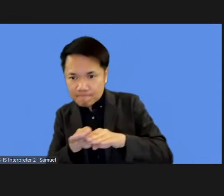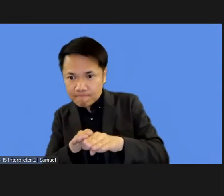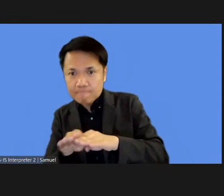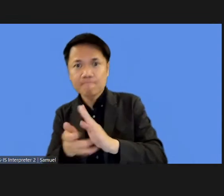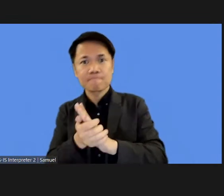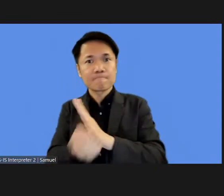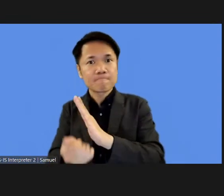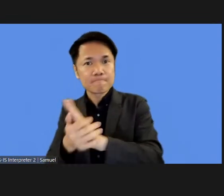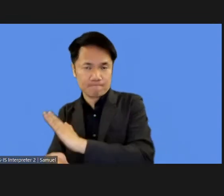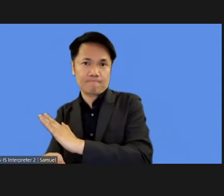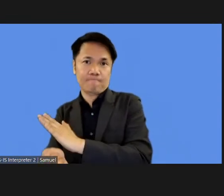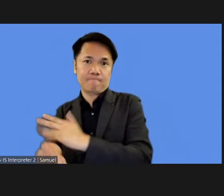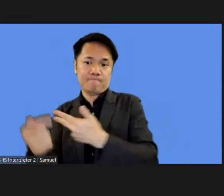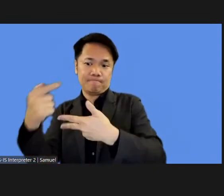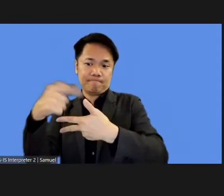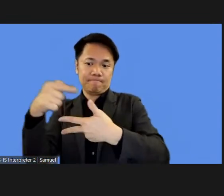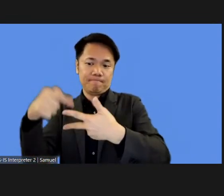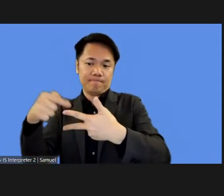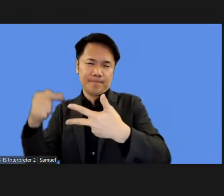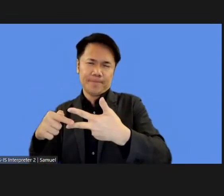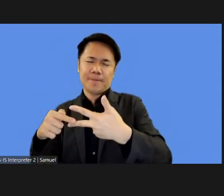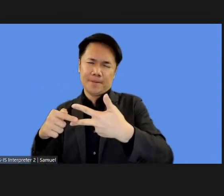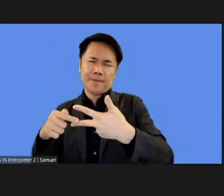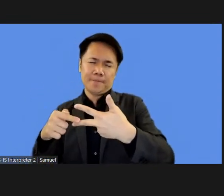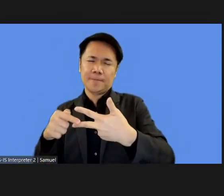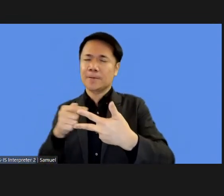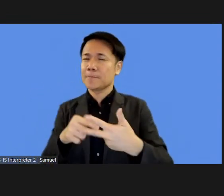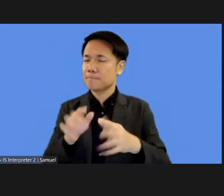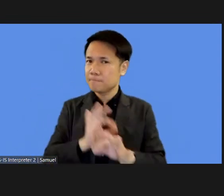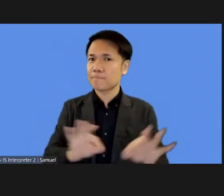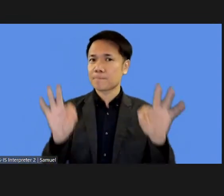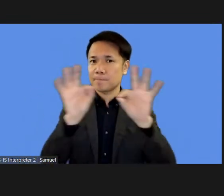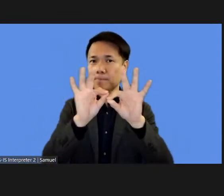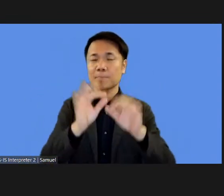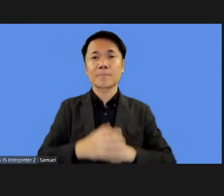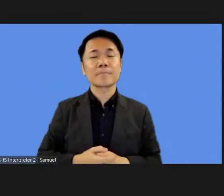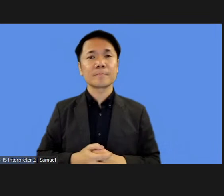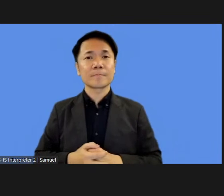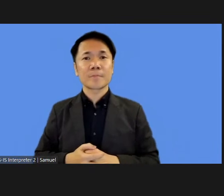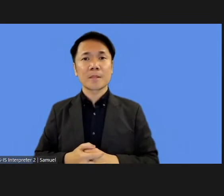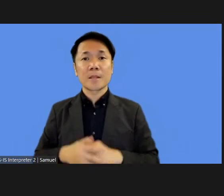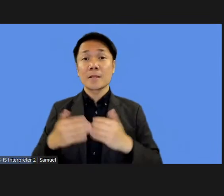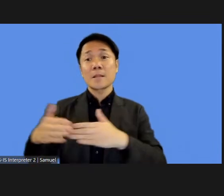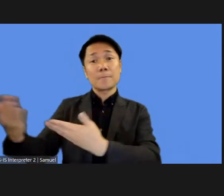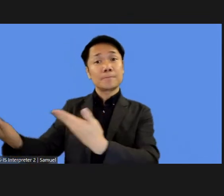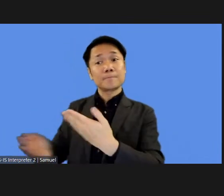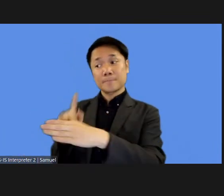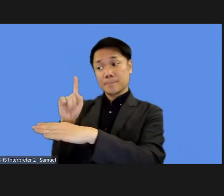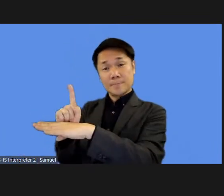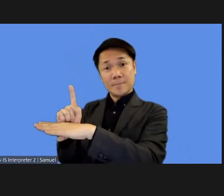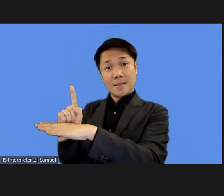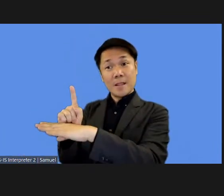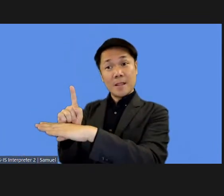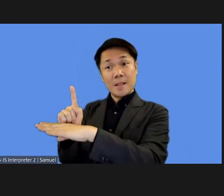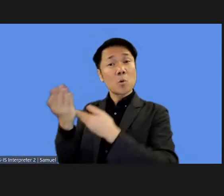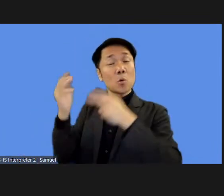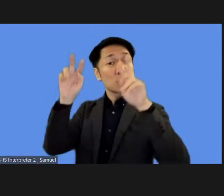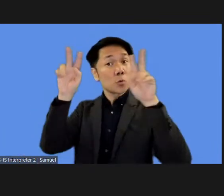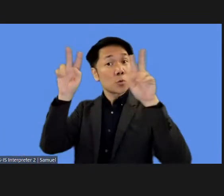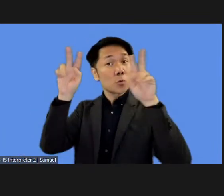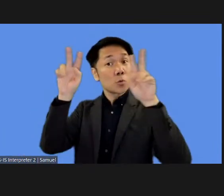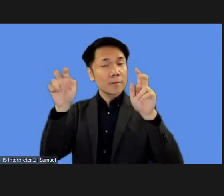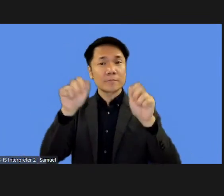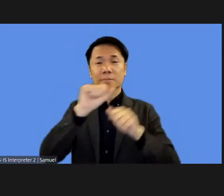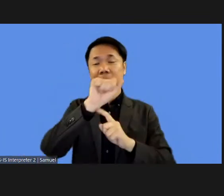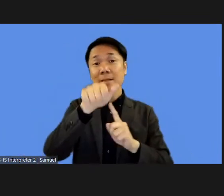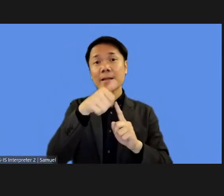the rapporteur on SDG 6, Alexandros Makarigakis. So thank you, but